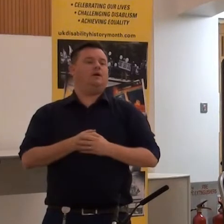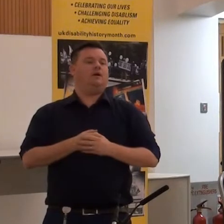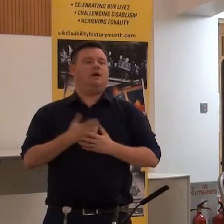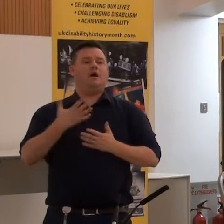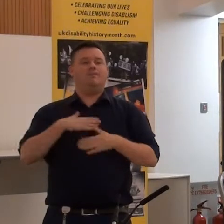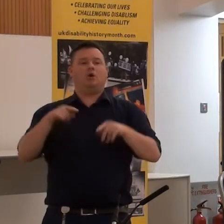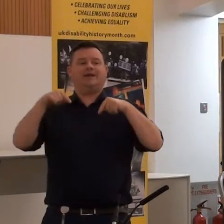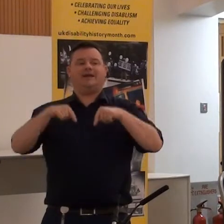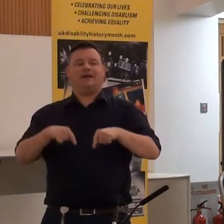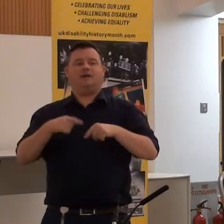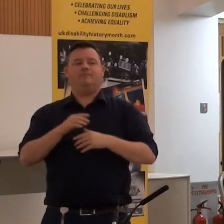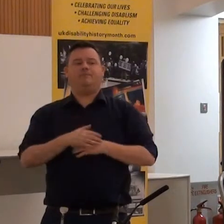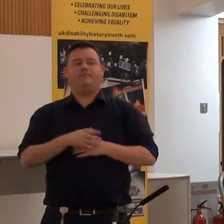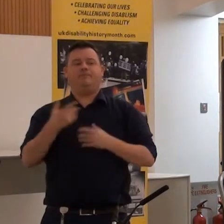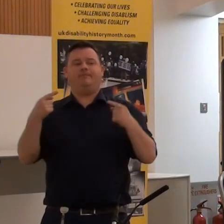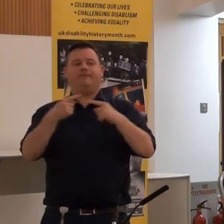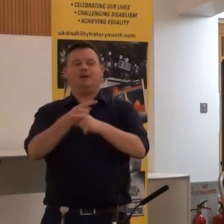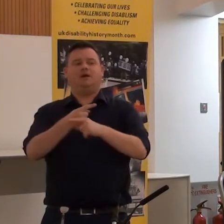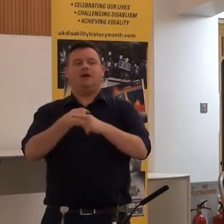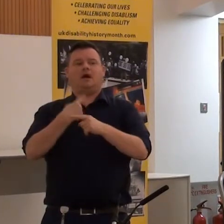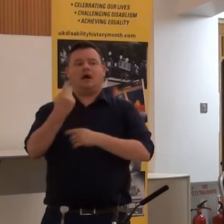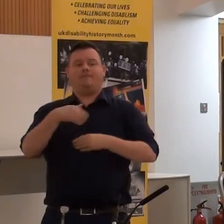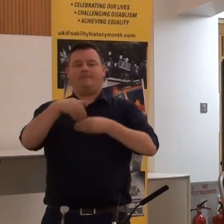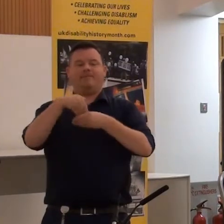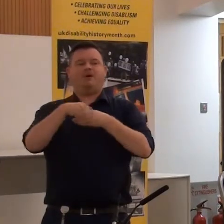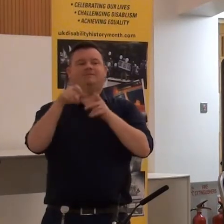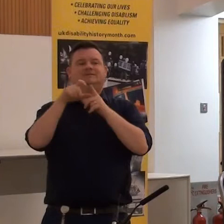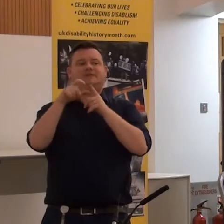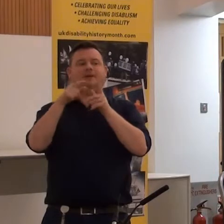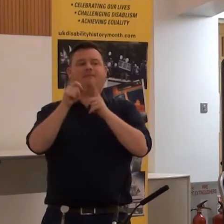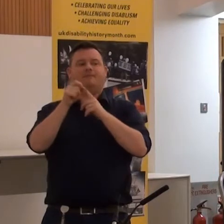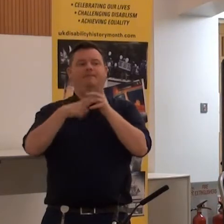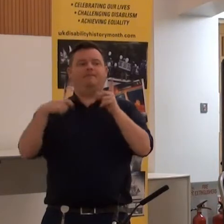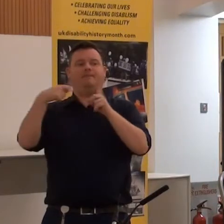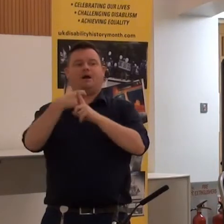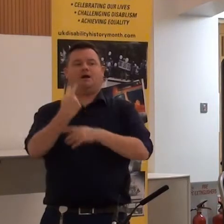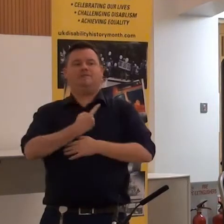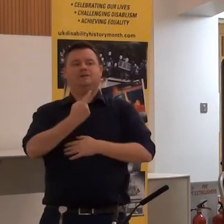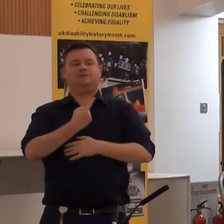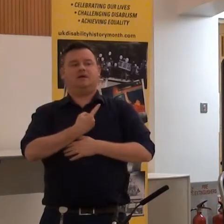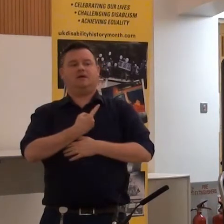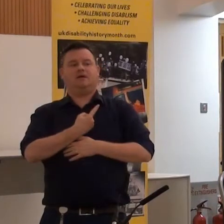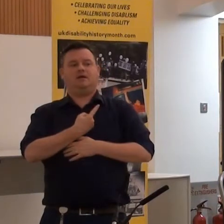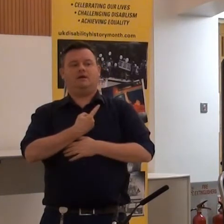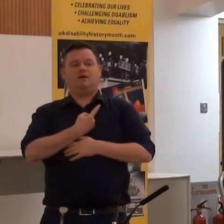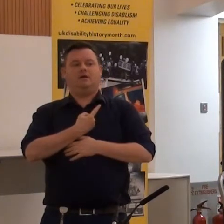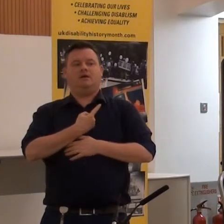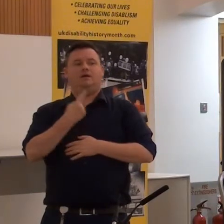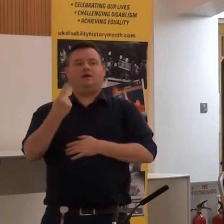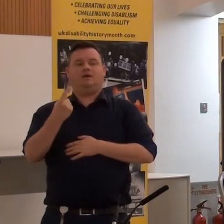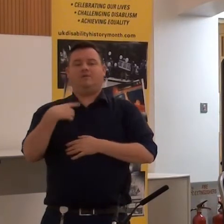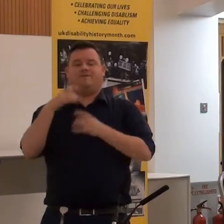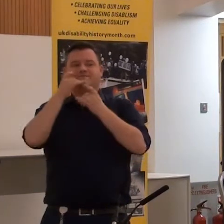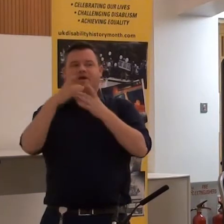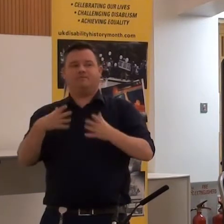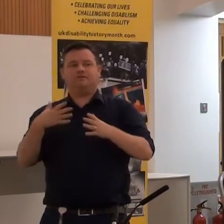I wasn't clear what you were saying, because I'm a member of DPAT myself, and DPAT are famous for doing action in the road